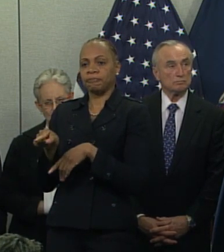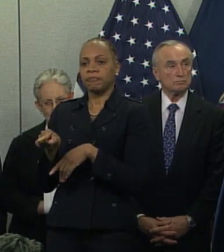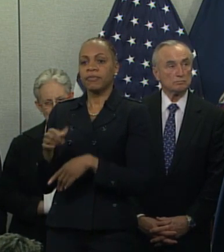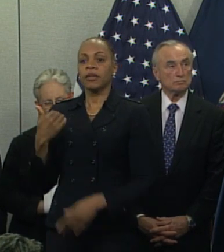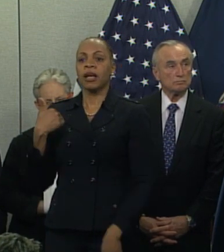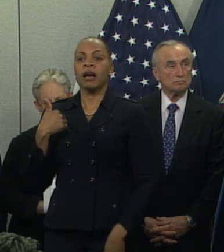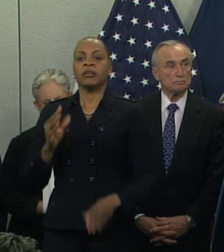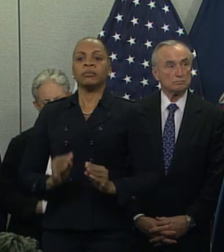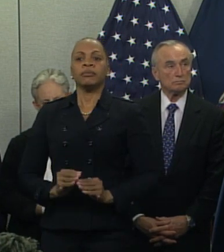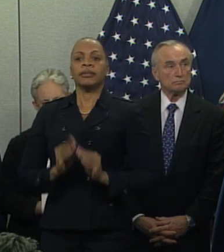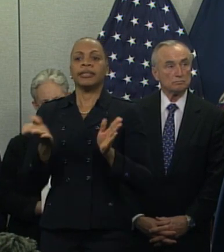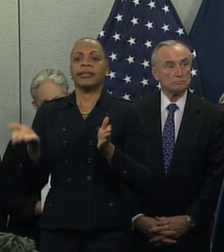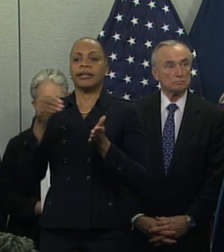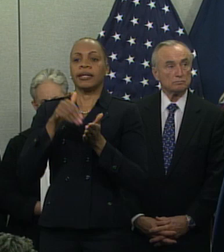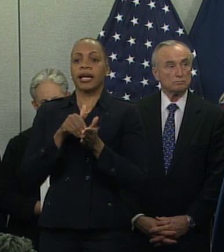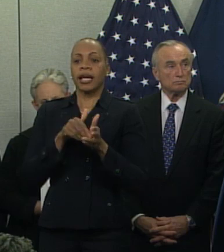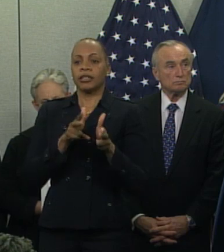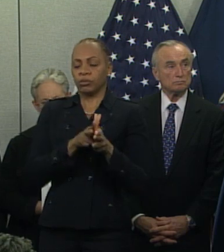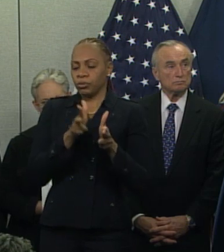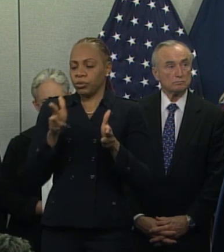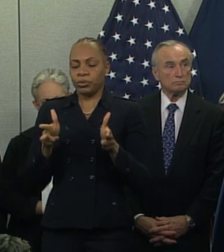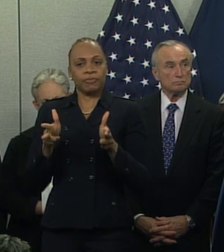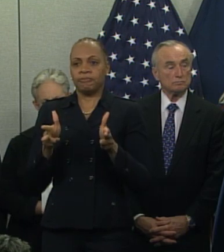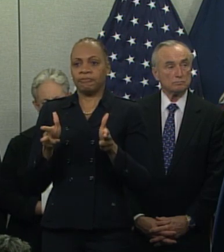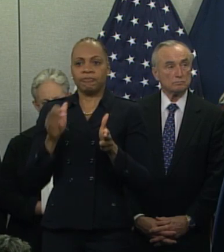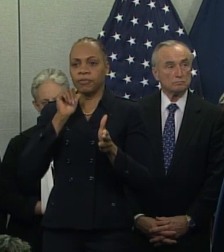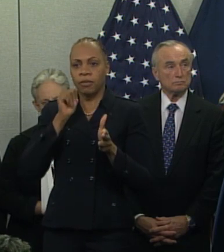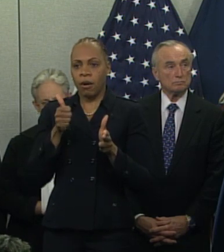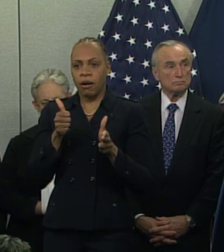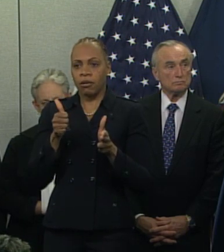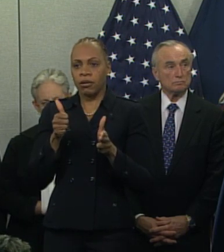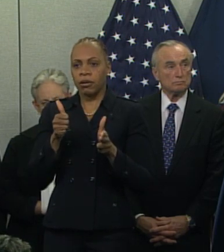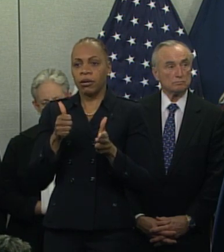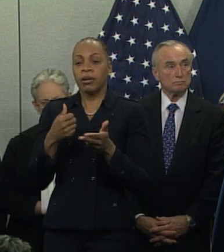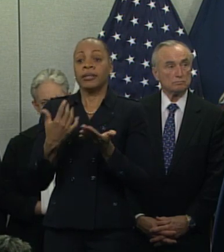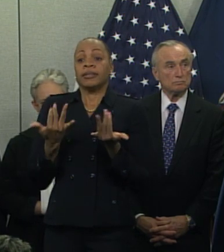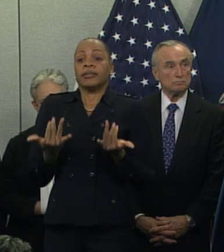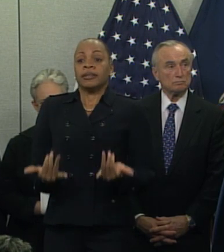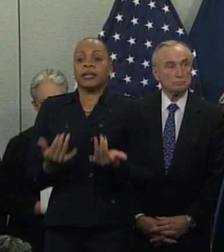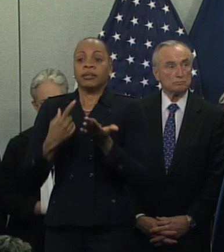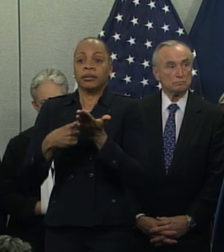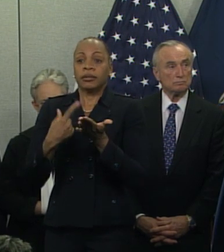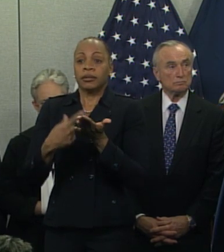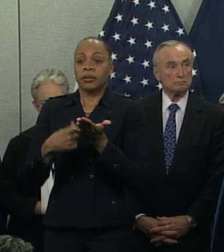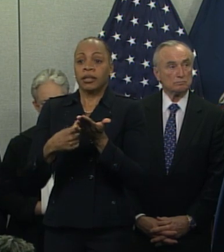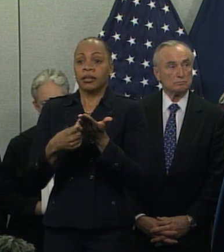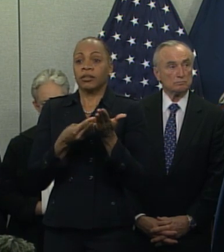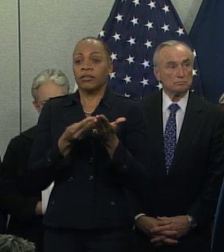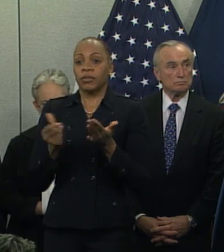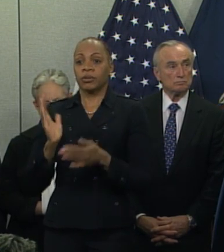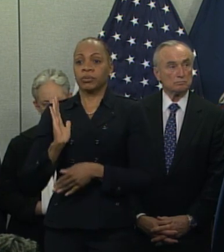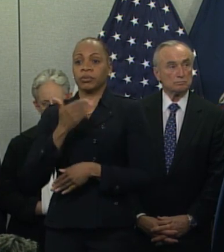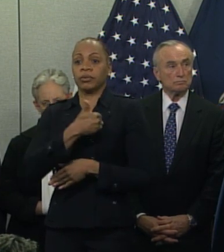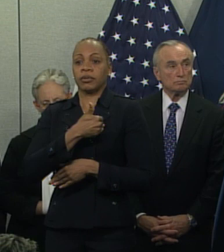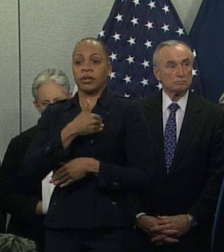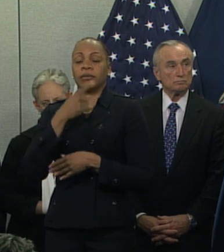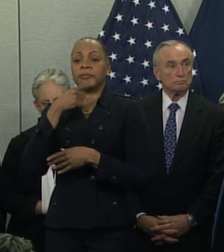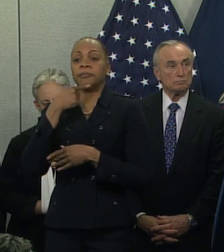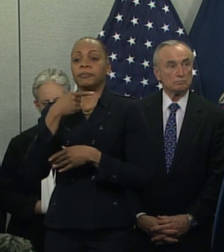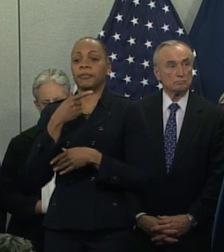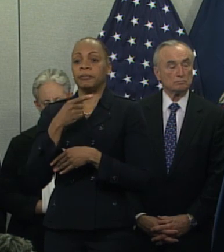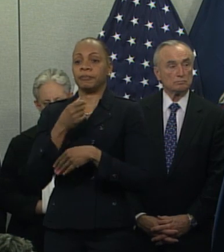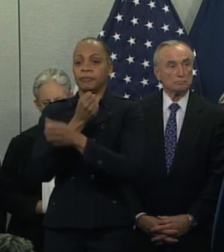I've clarified again, no alternate side tomorrow. Let me talk about some of our public safety